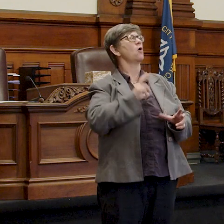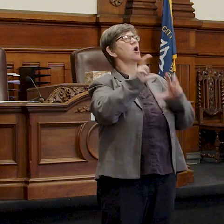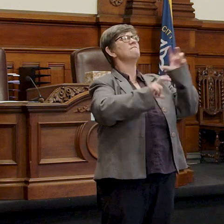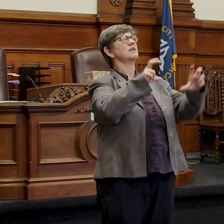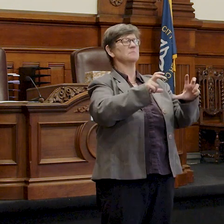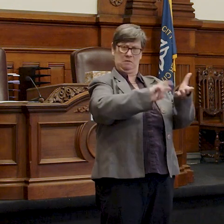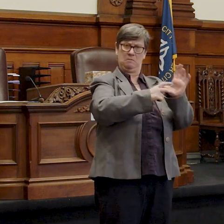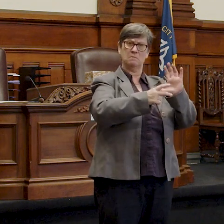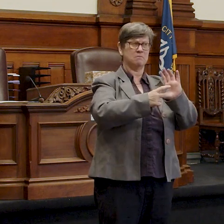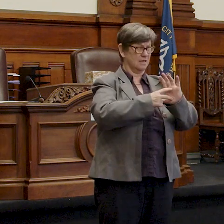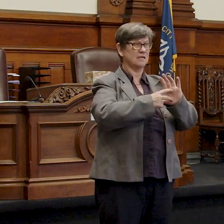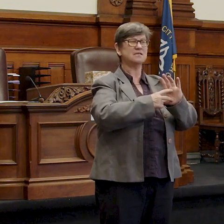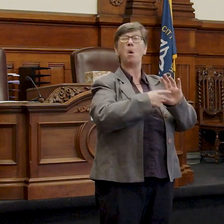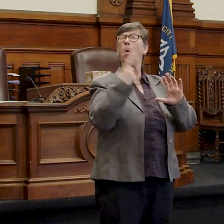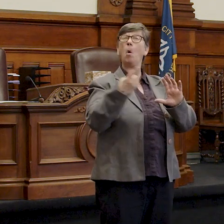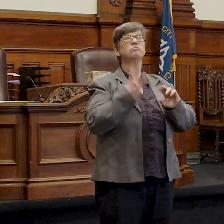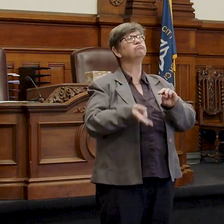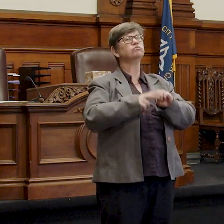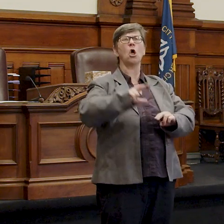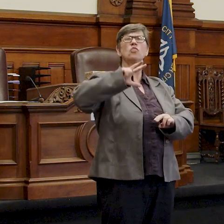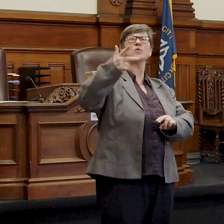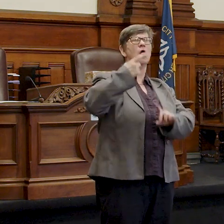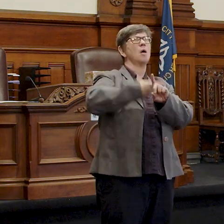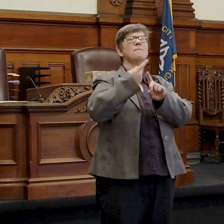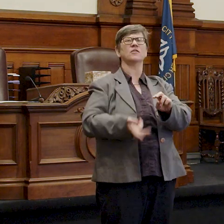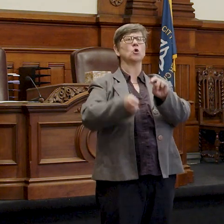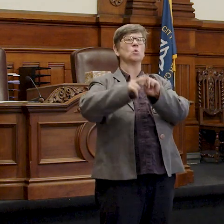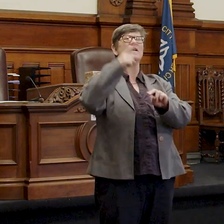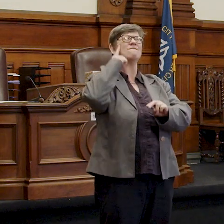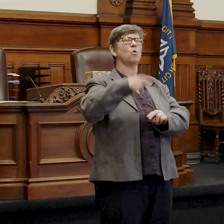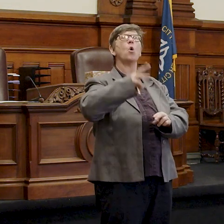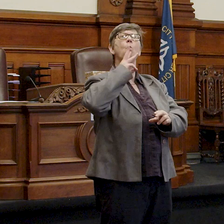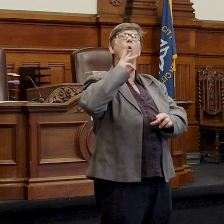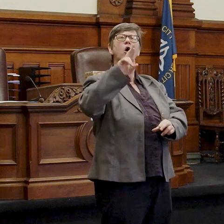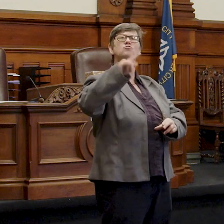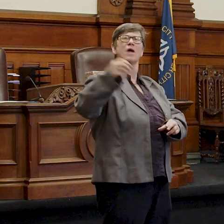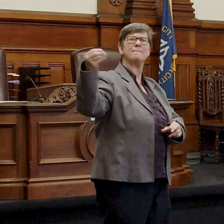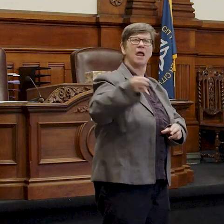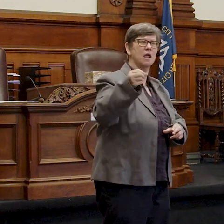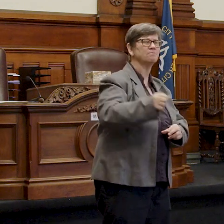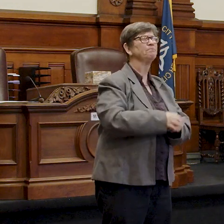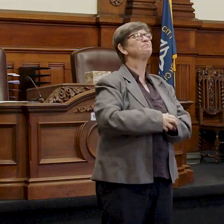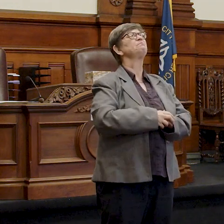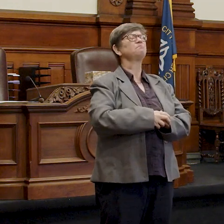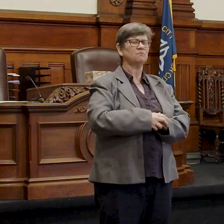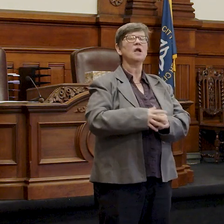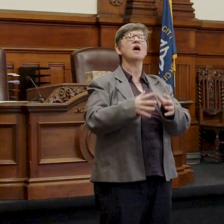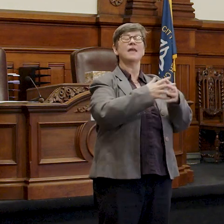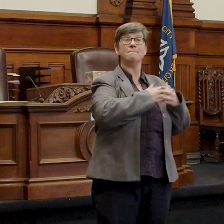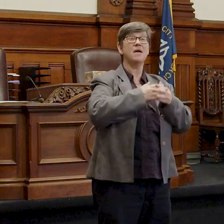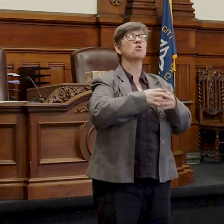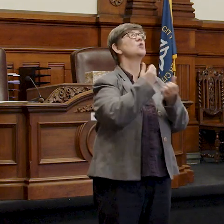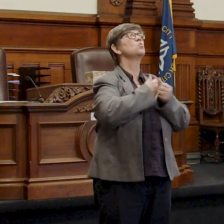month. This budget also continues the transformative investments enabled by our allocation of the American Rescue Plan Act